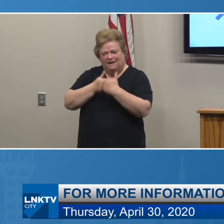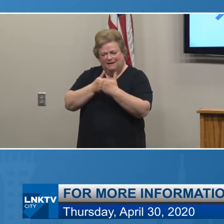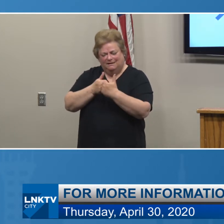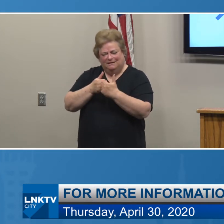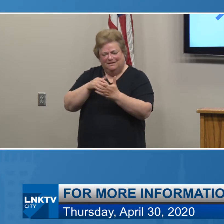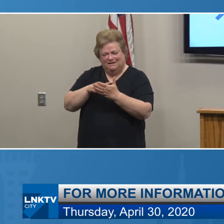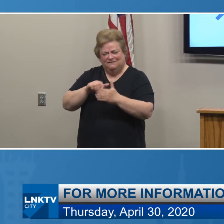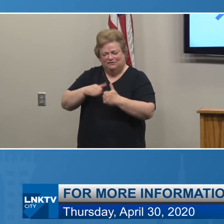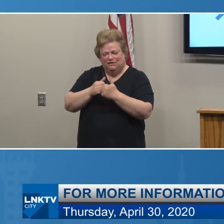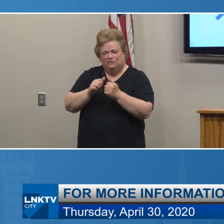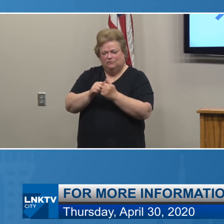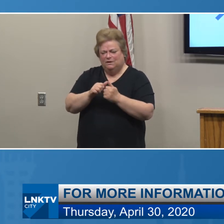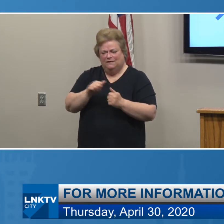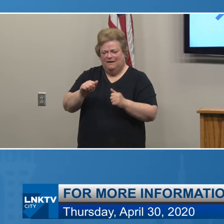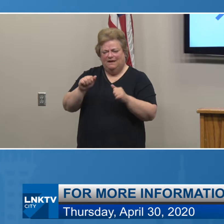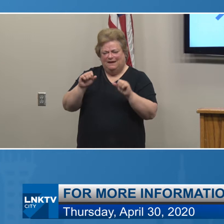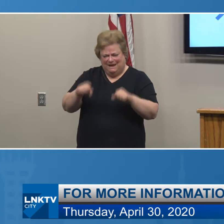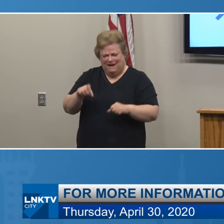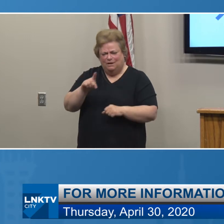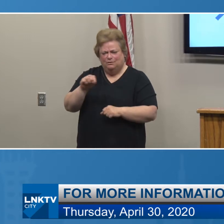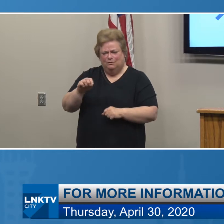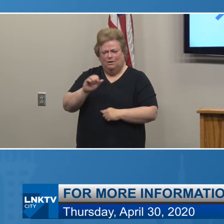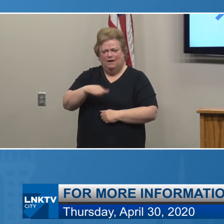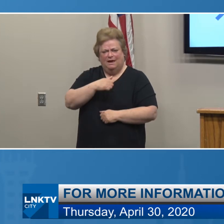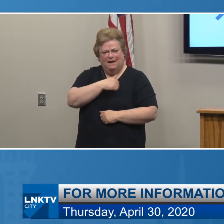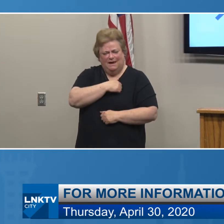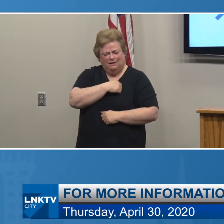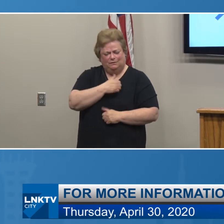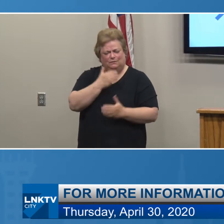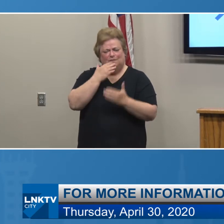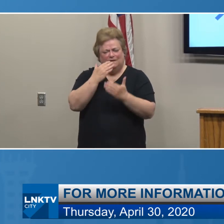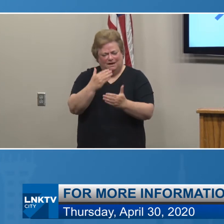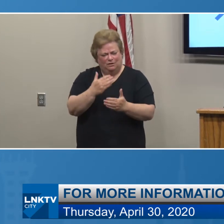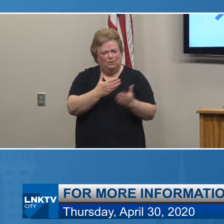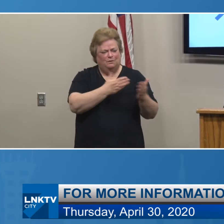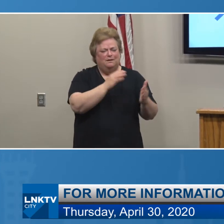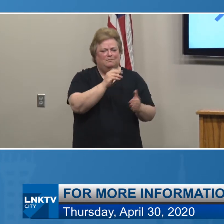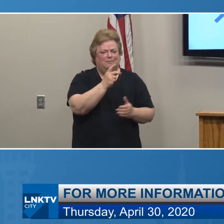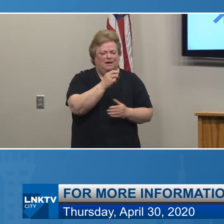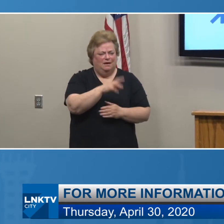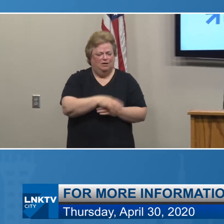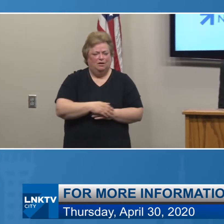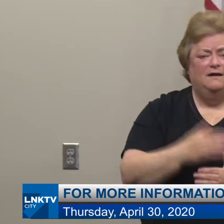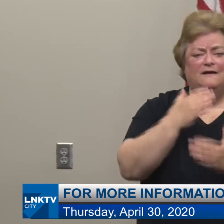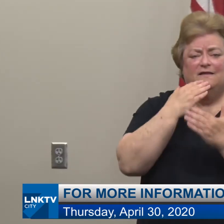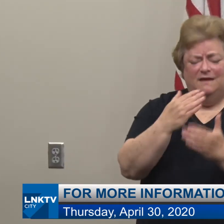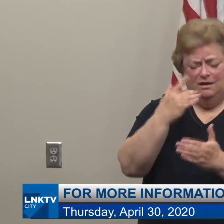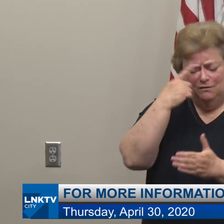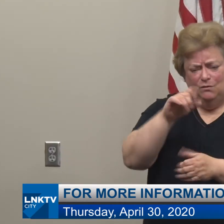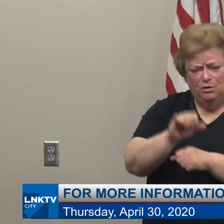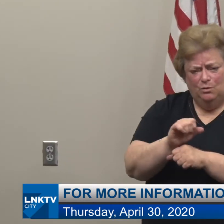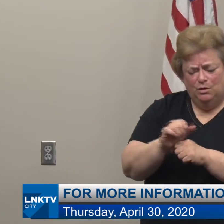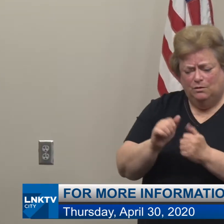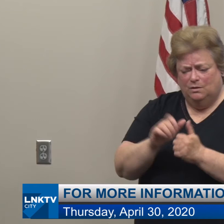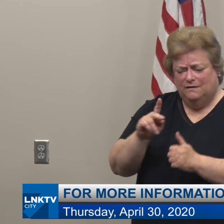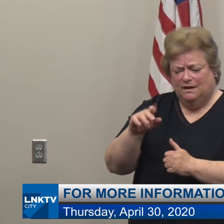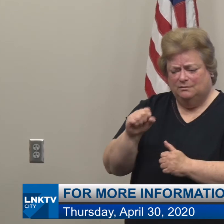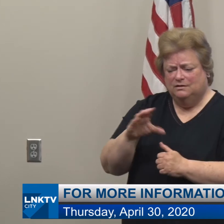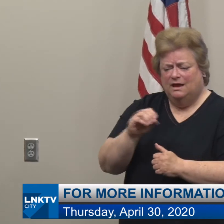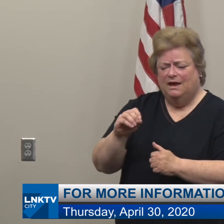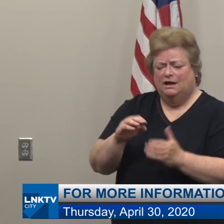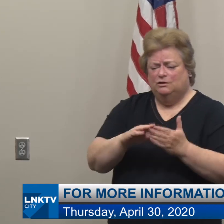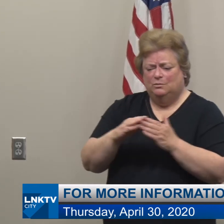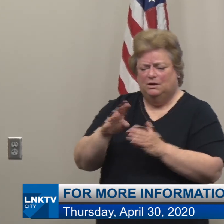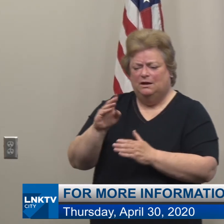can-do attitude. Thank you both. Mayor? Thank you so much, David, for your work with LPS and with community